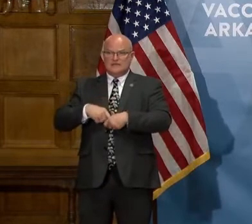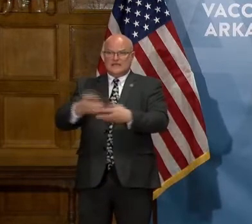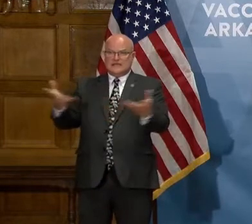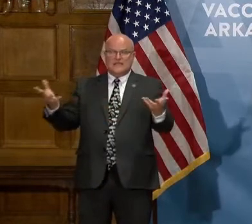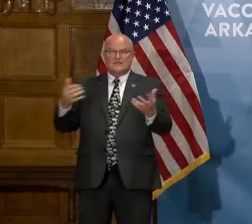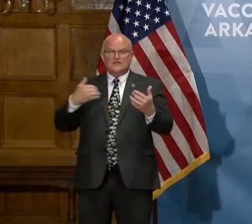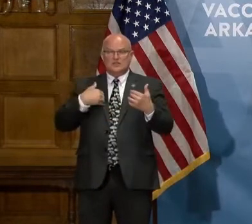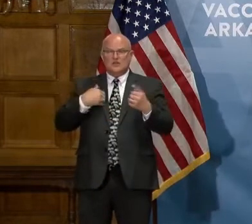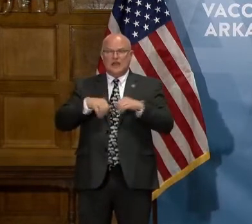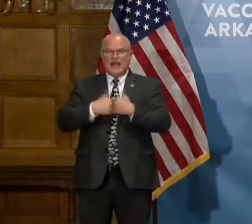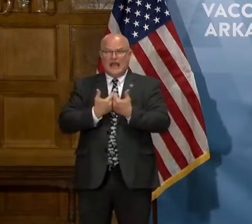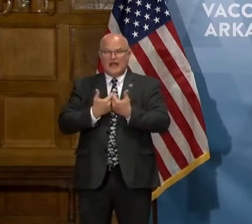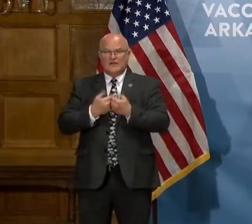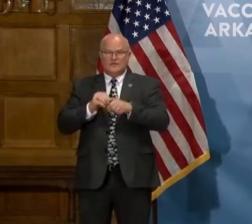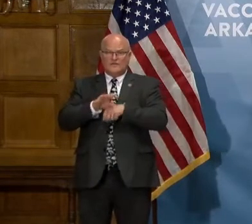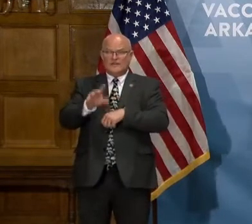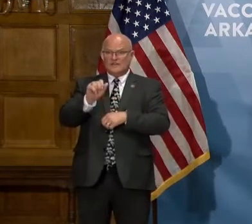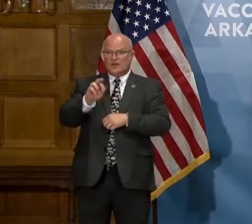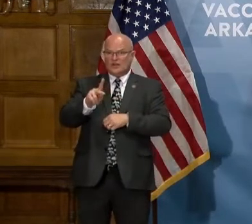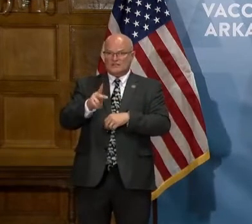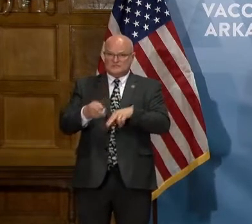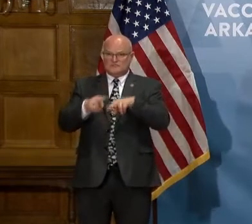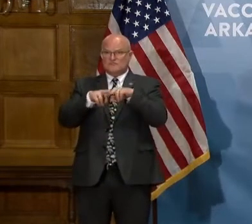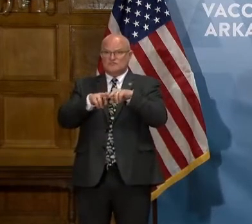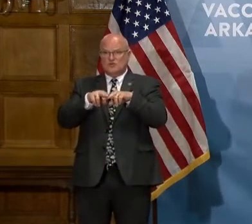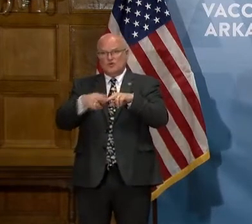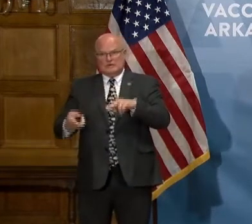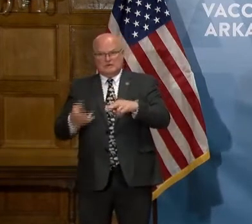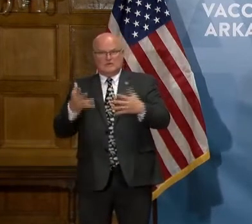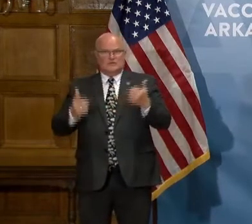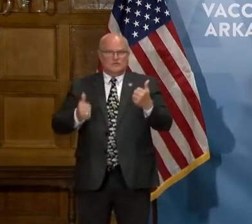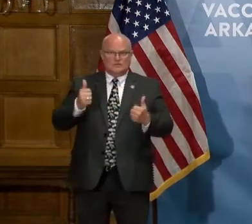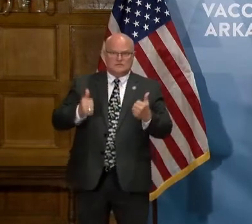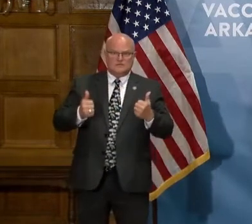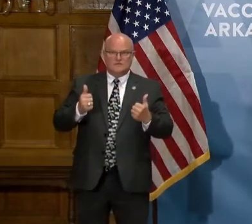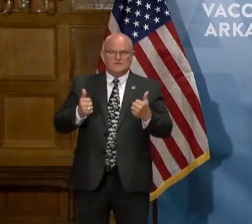you know how this is going to affect Arkansas, and are you concerned about the new